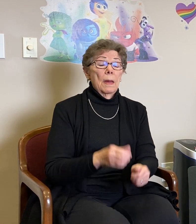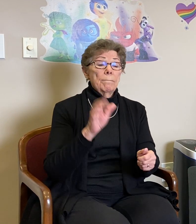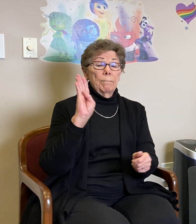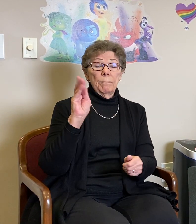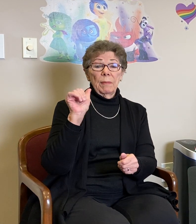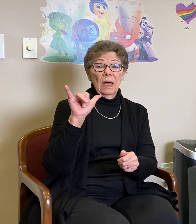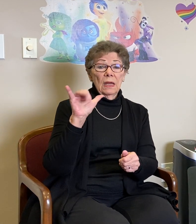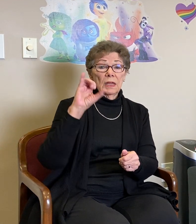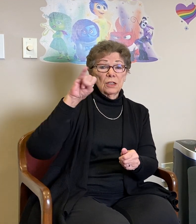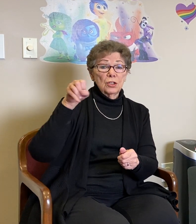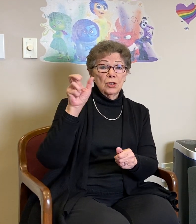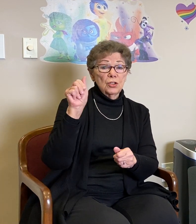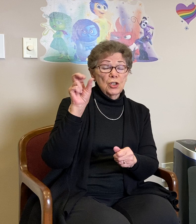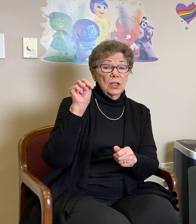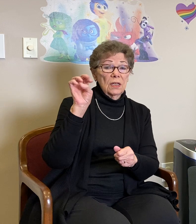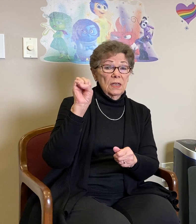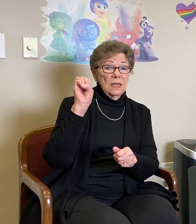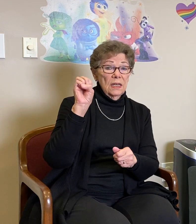Sanders.